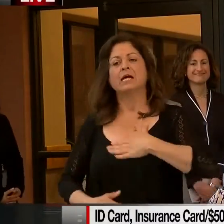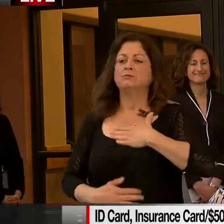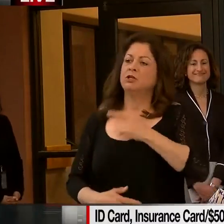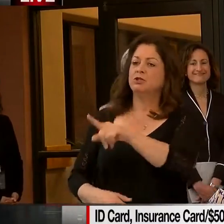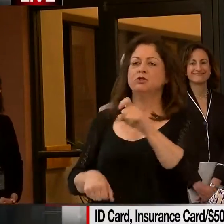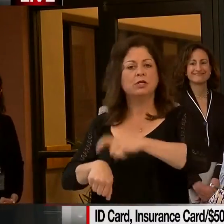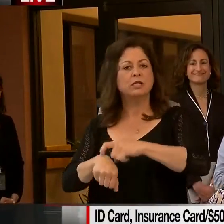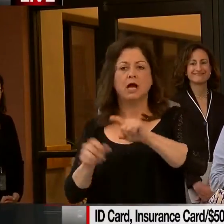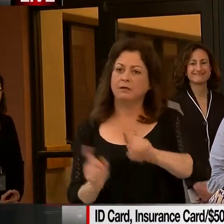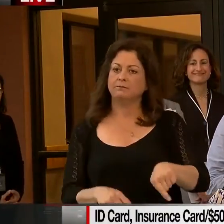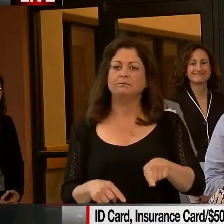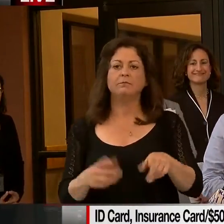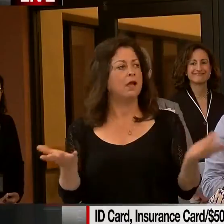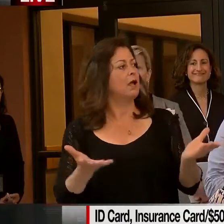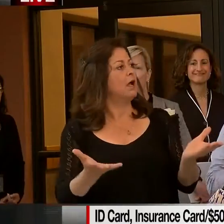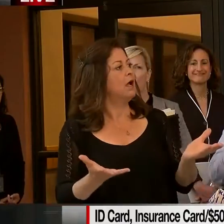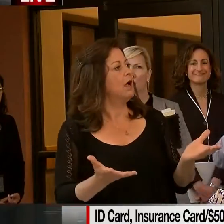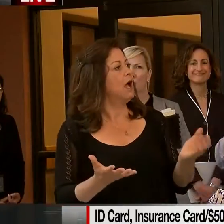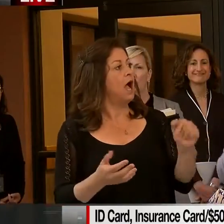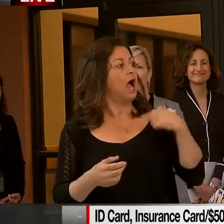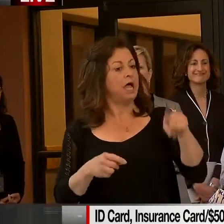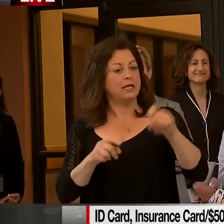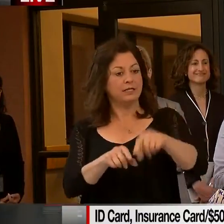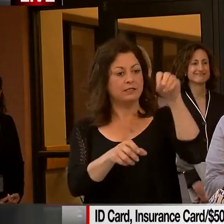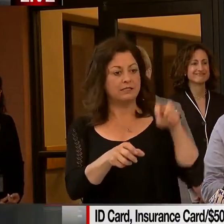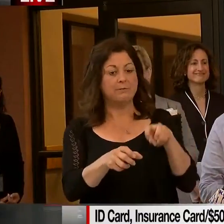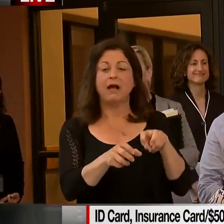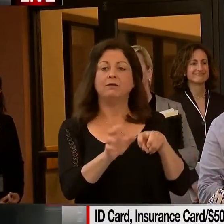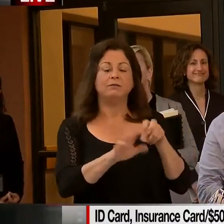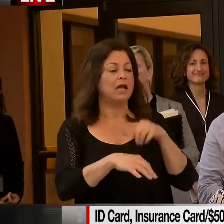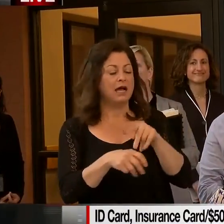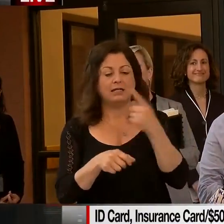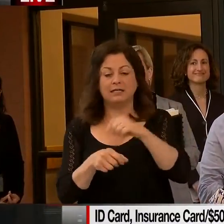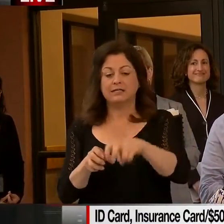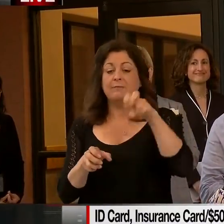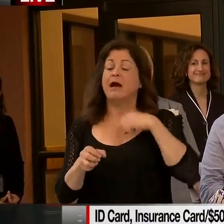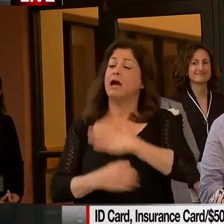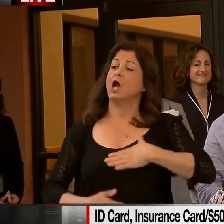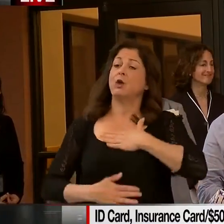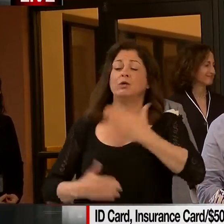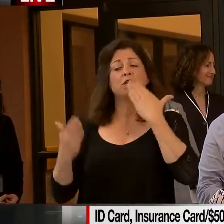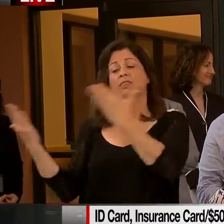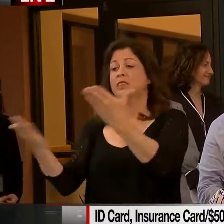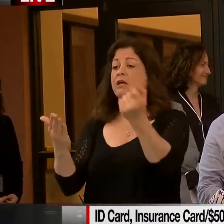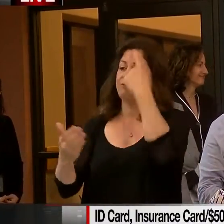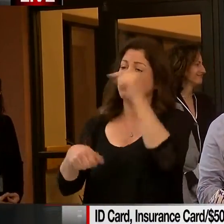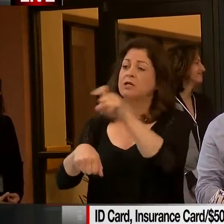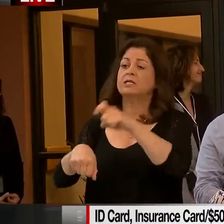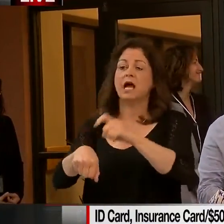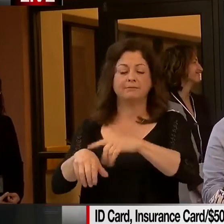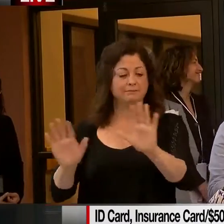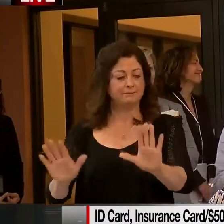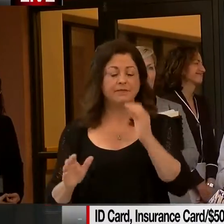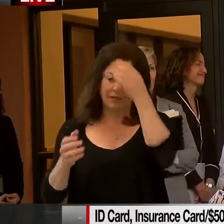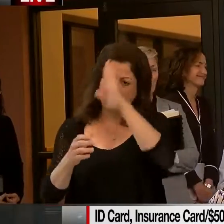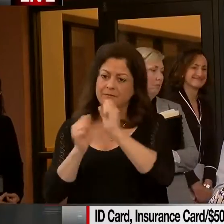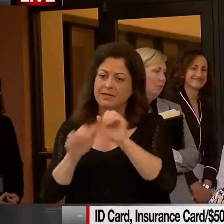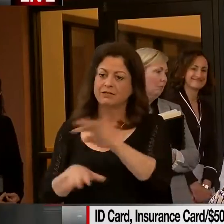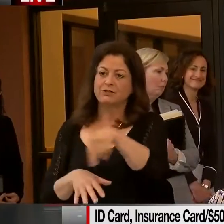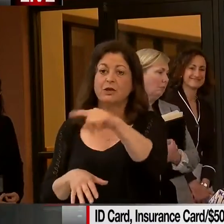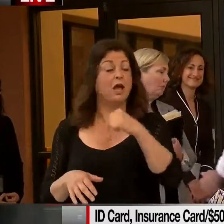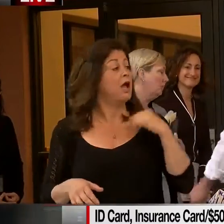and the rest of the group is going to stay up here. I need to step out to prepare for the council meetings, and I appreciate all of your time. May God bless you. I can answer those